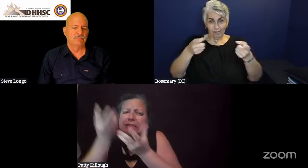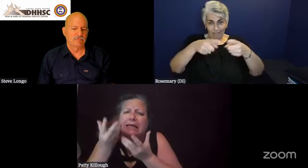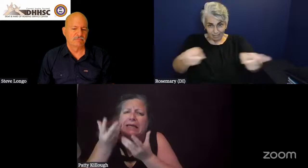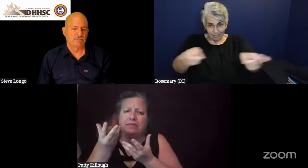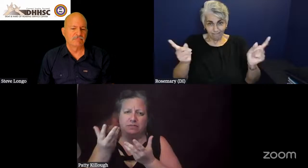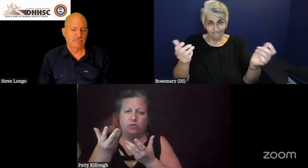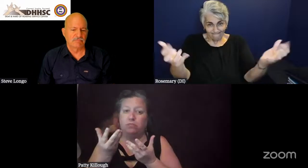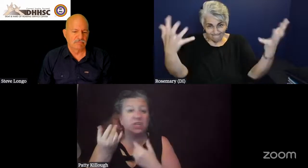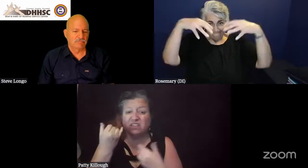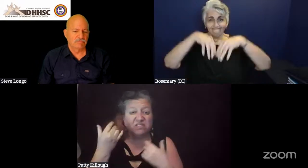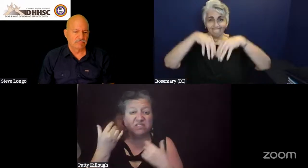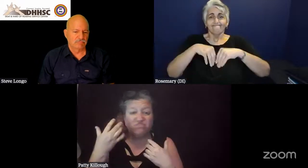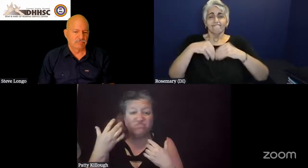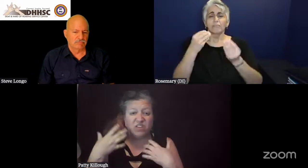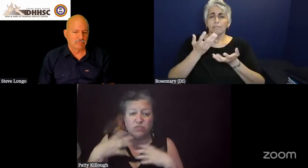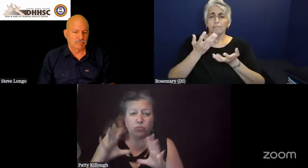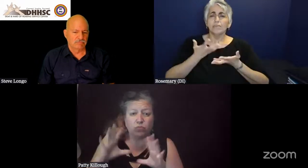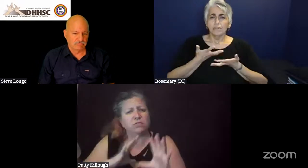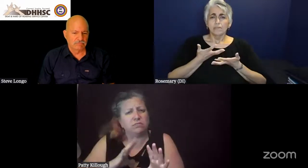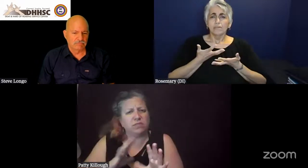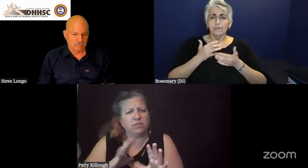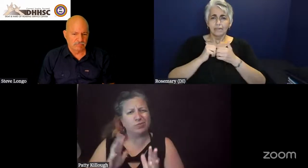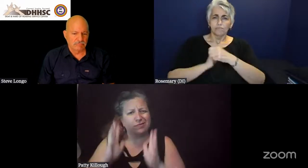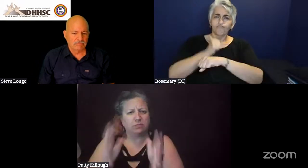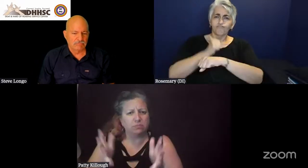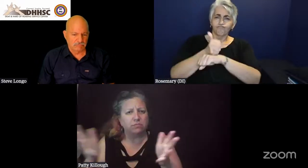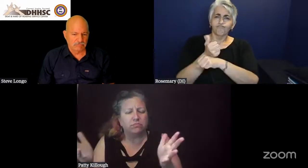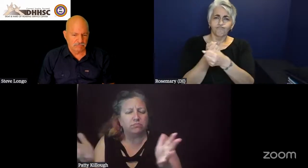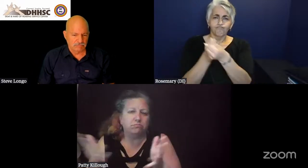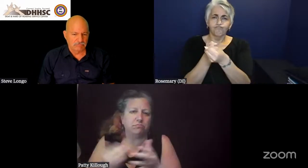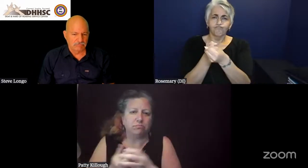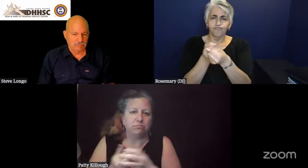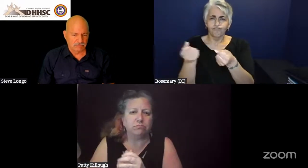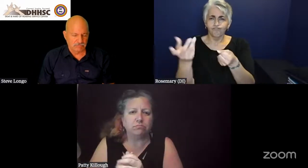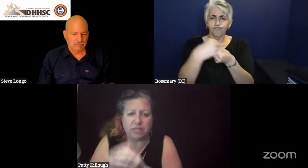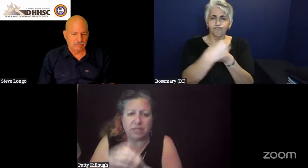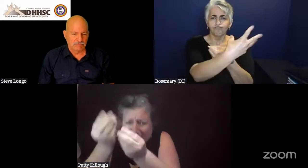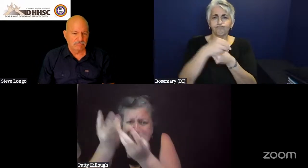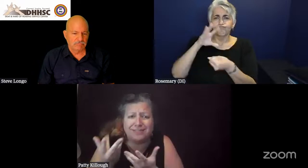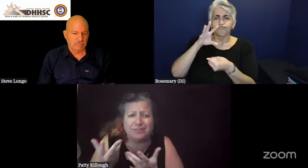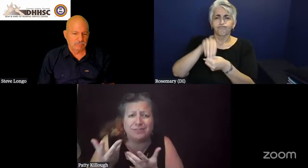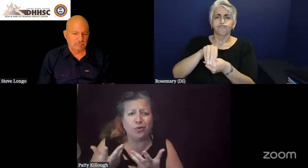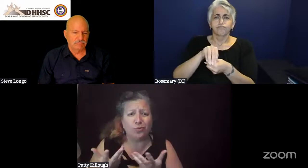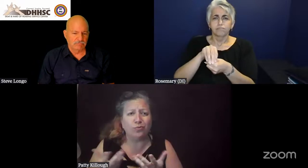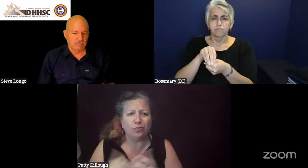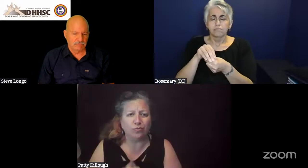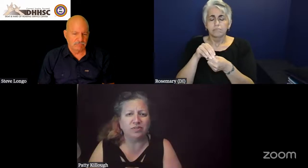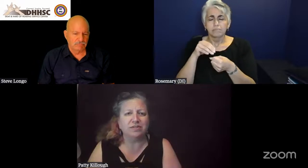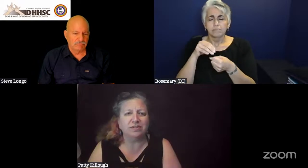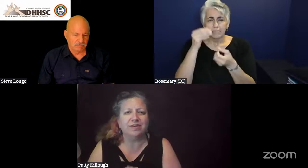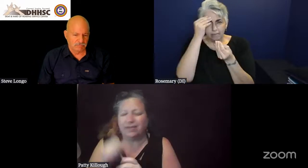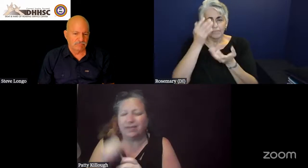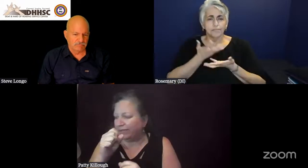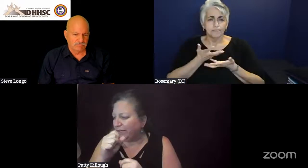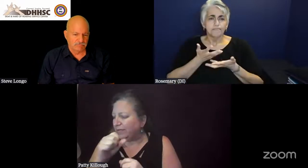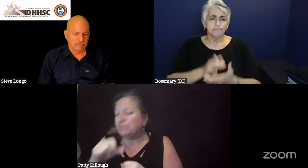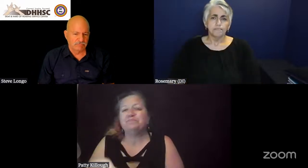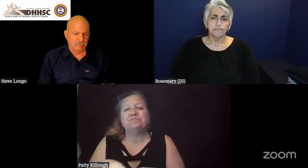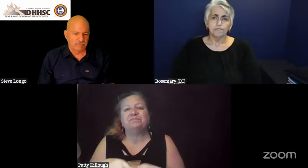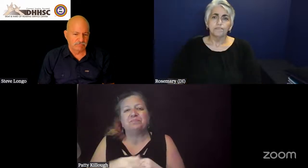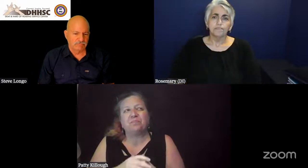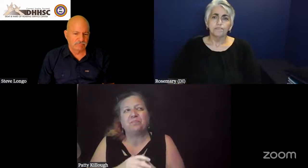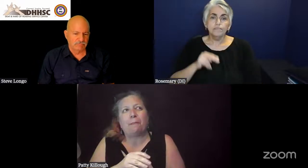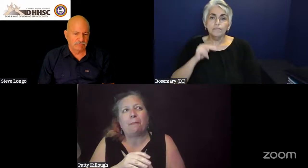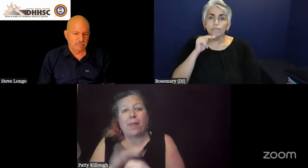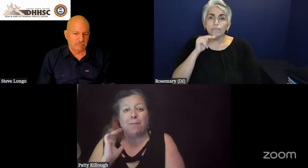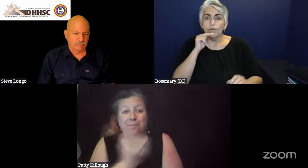can, if we want community input, then let's figure out how to get them involved and support their